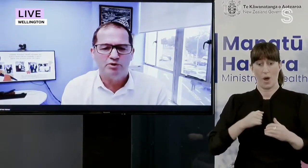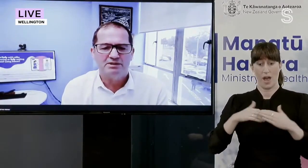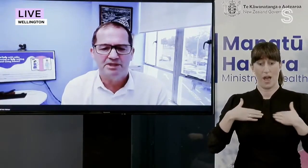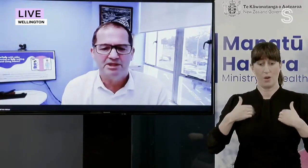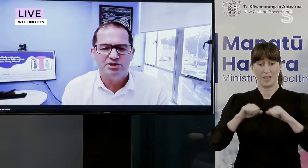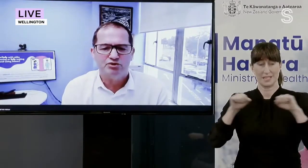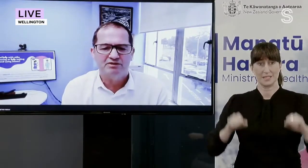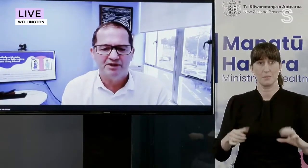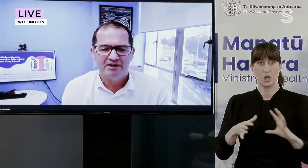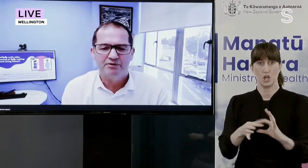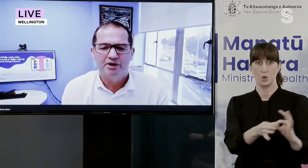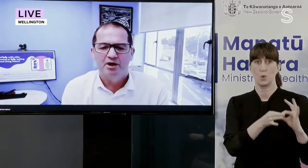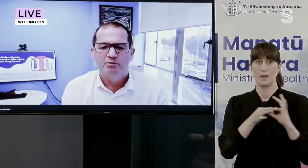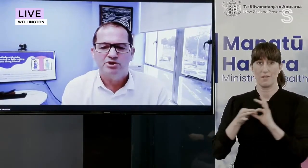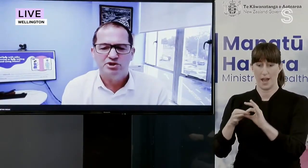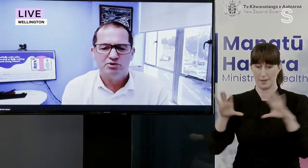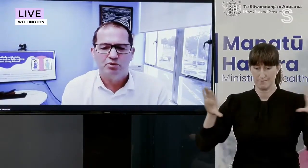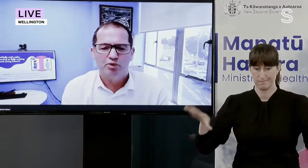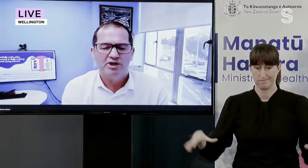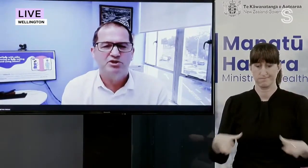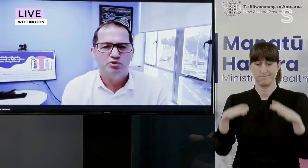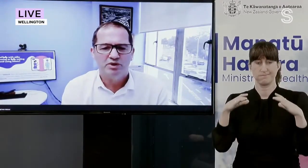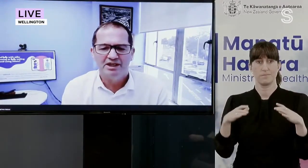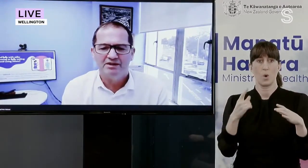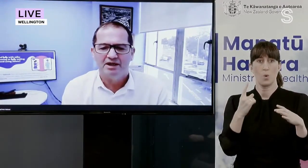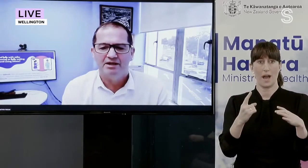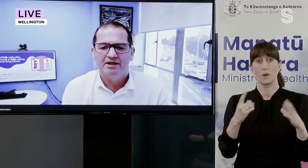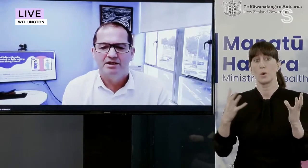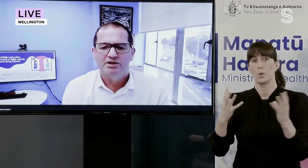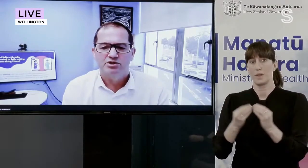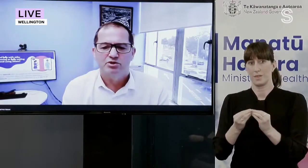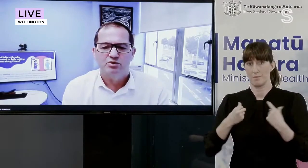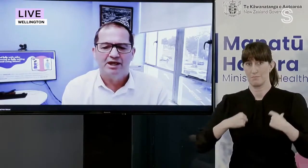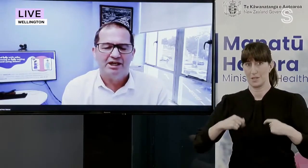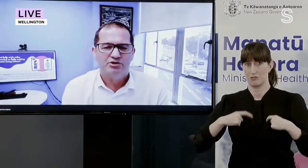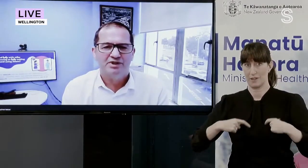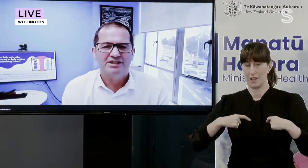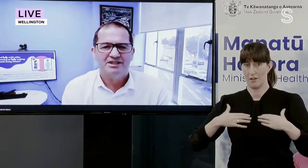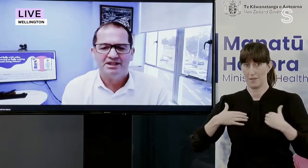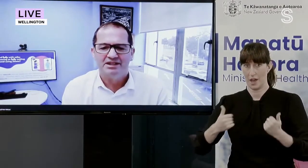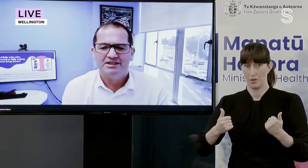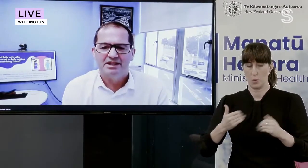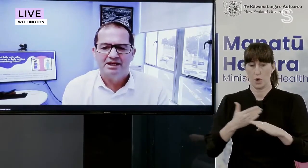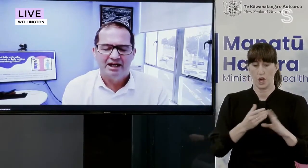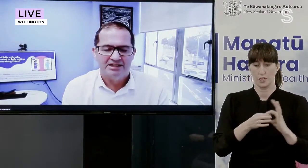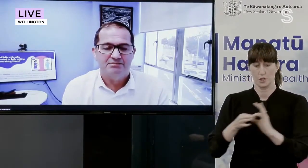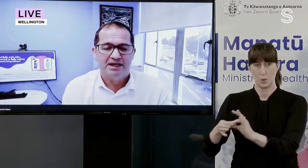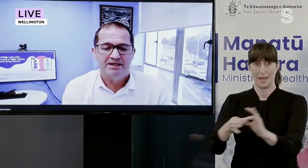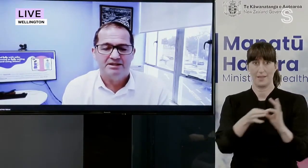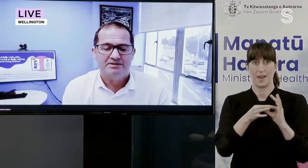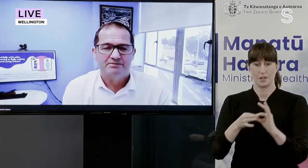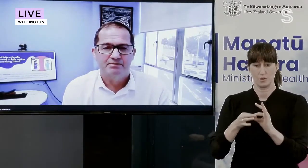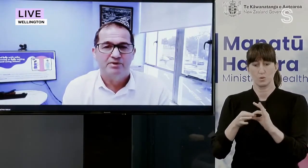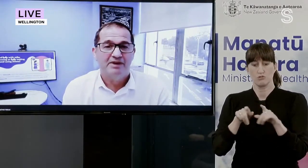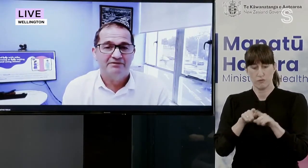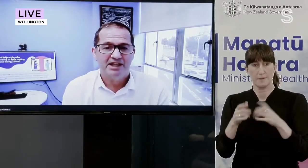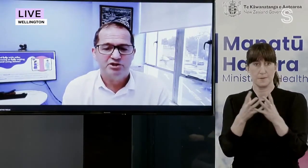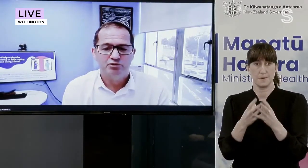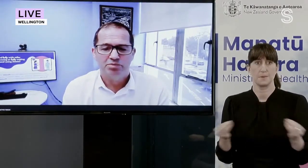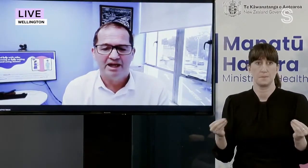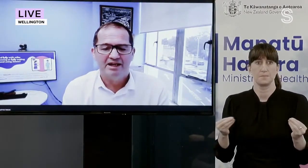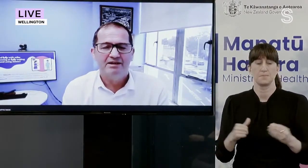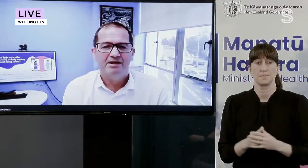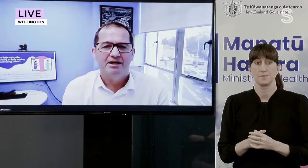course, the Ministry of Health, which is working together to address these demands. We have a